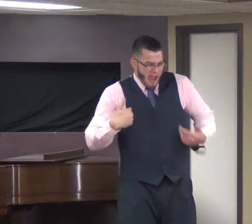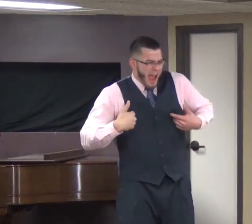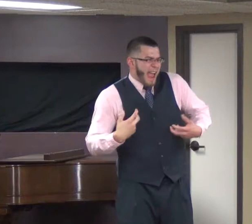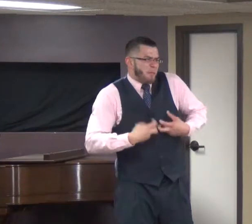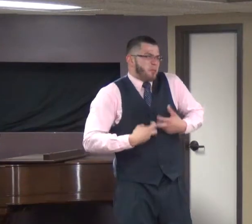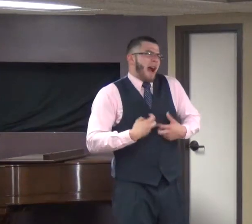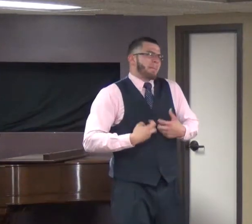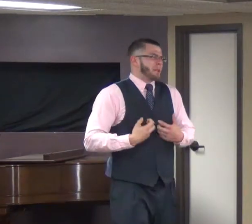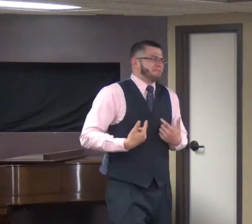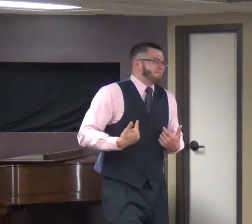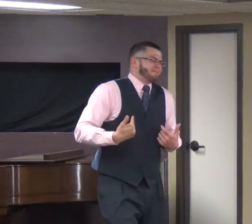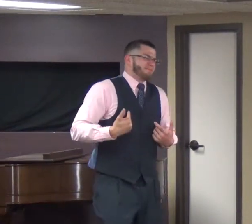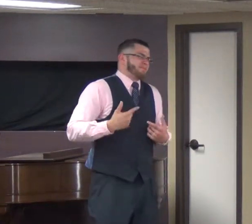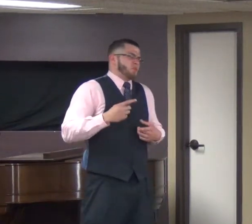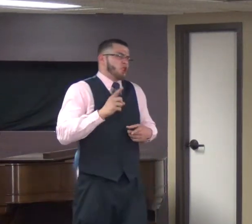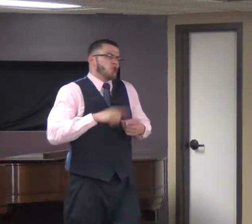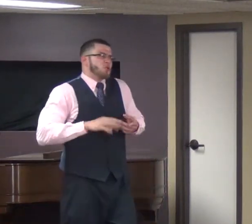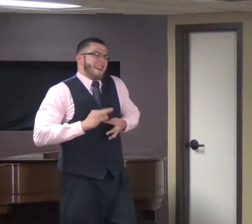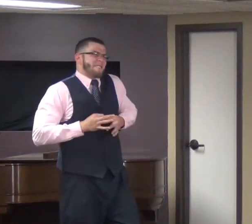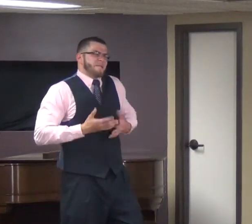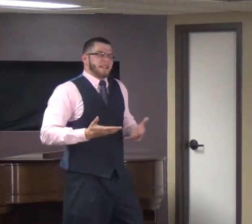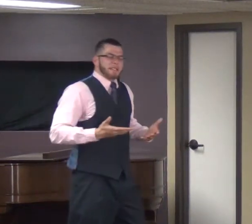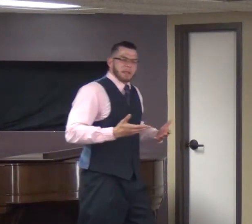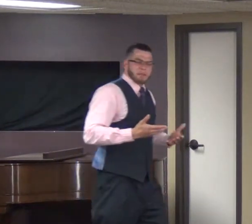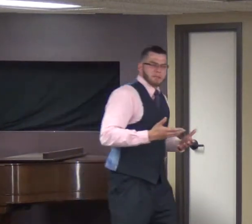I have a problem. You can't fix it.